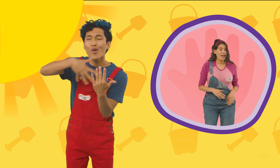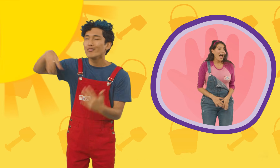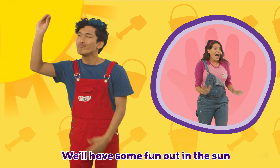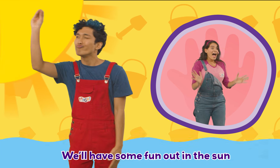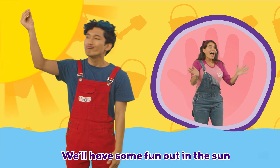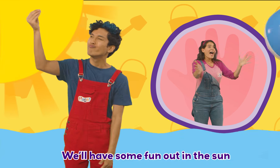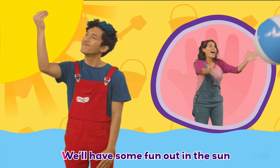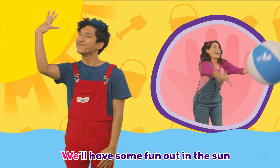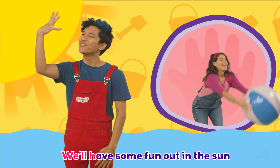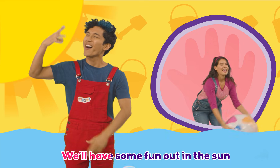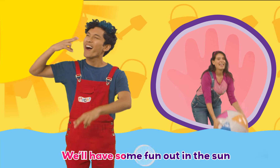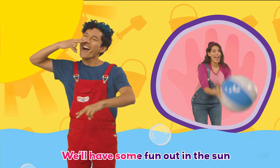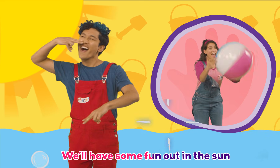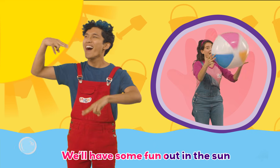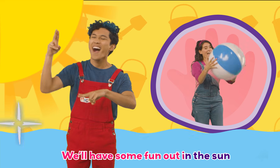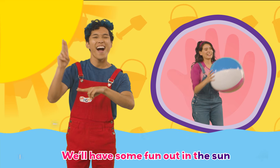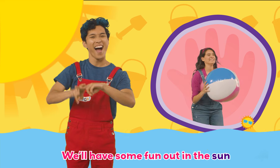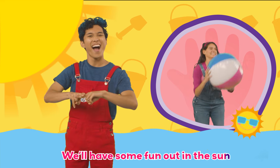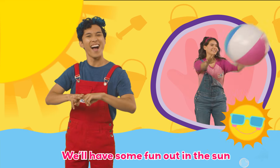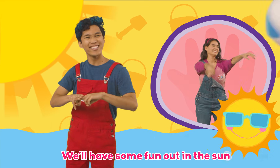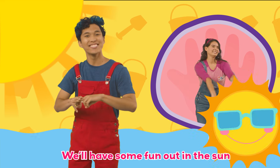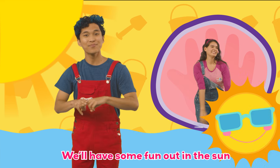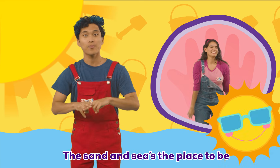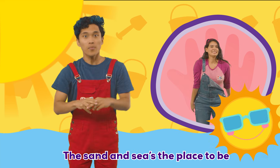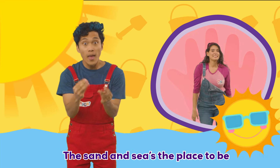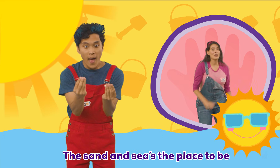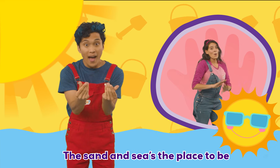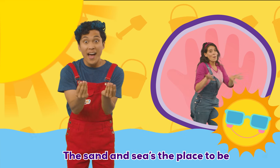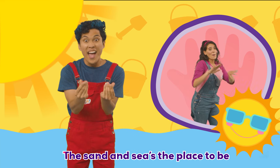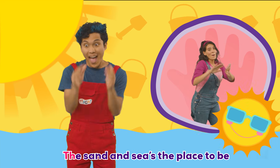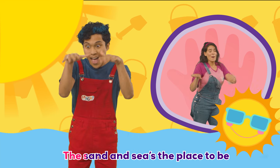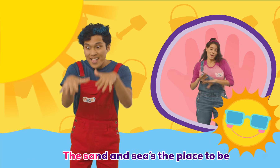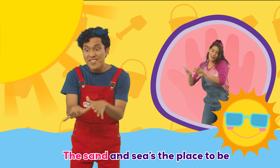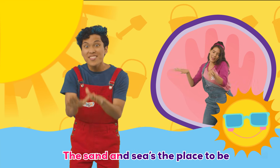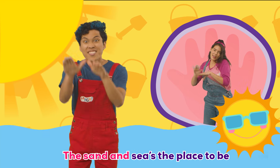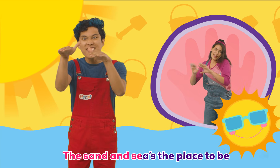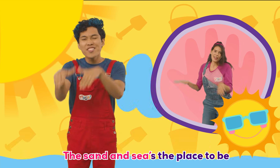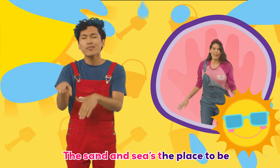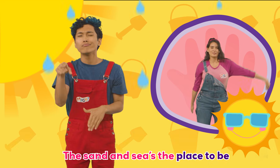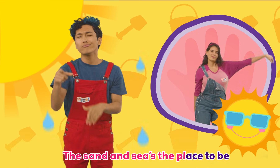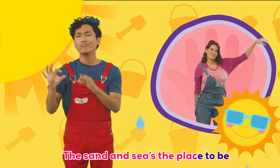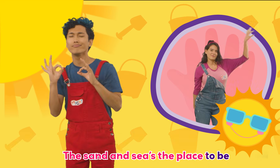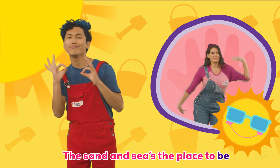we'll have some fun out in the sun. The sand and sea's a place to